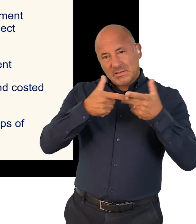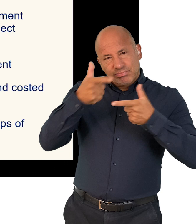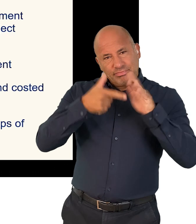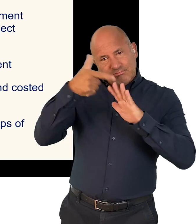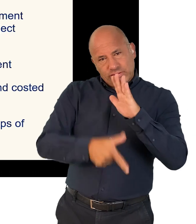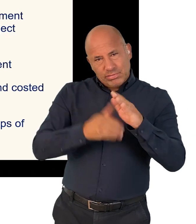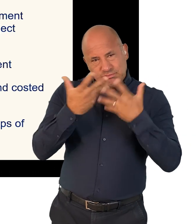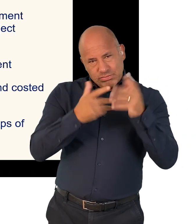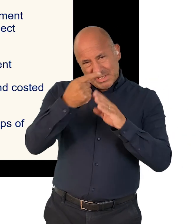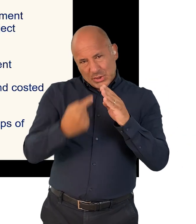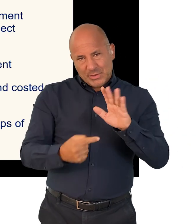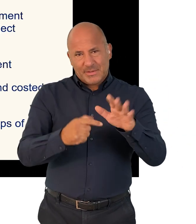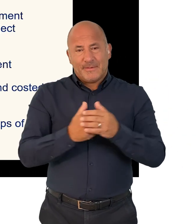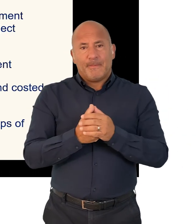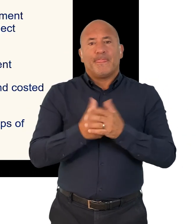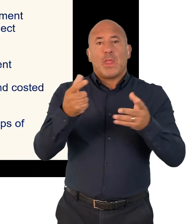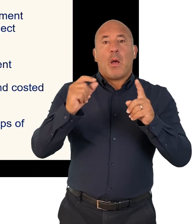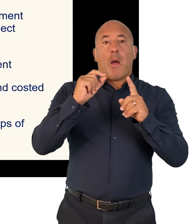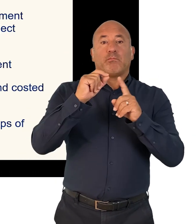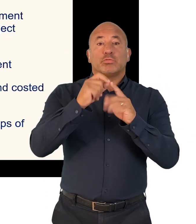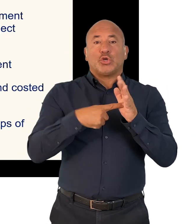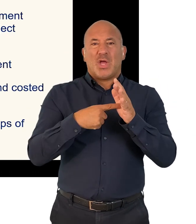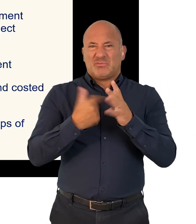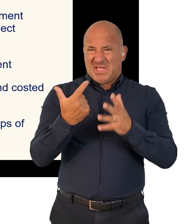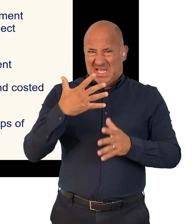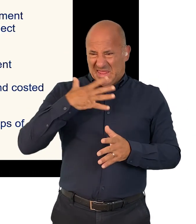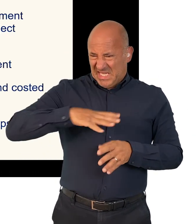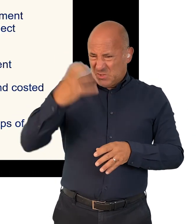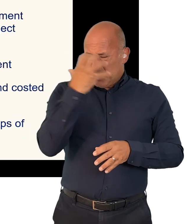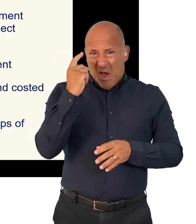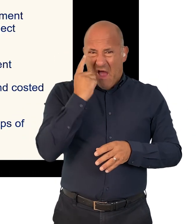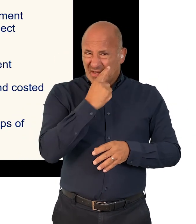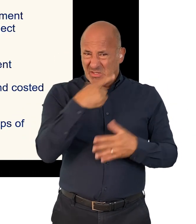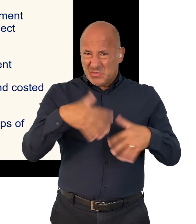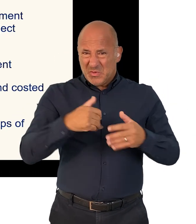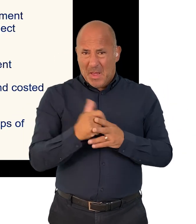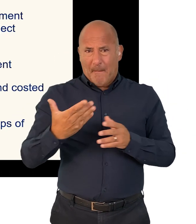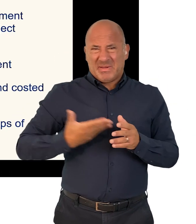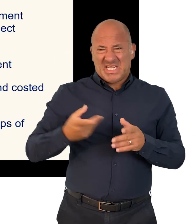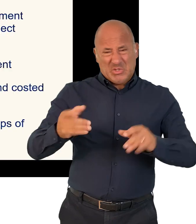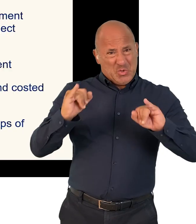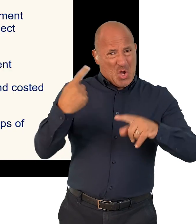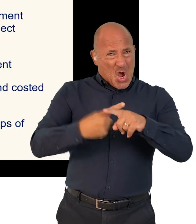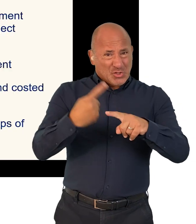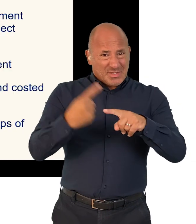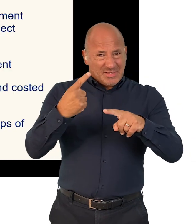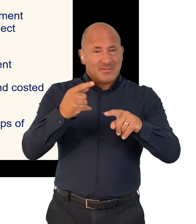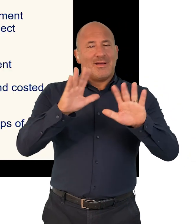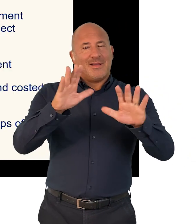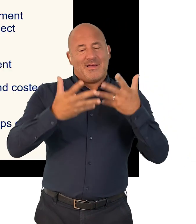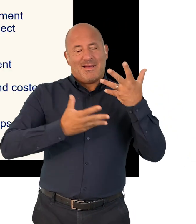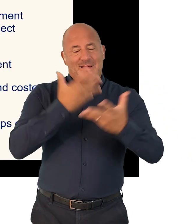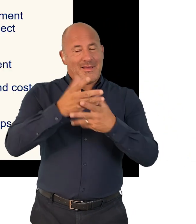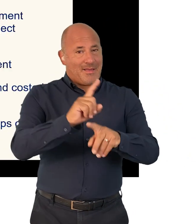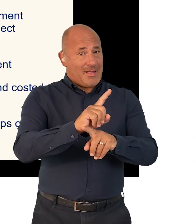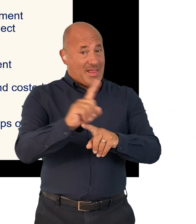subsequent slides. Number one, projects where need is well evidenced, i.e. business critical and urgent. We will talk